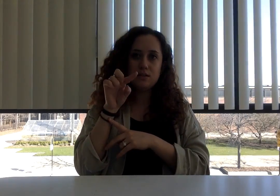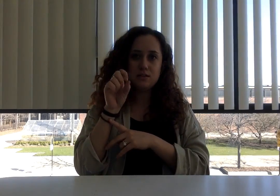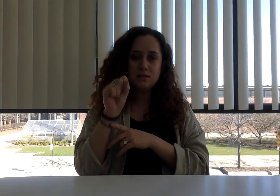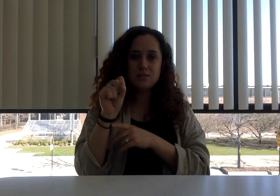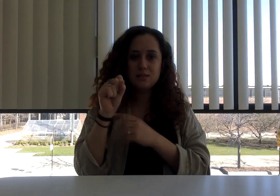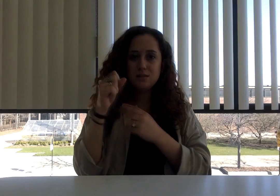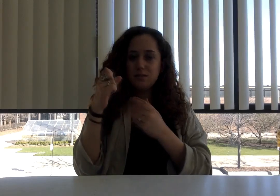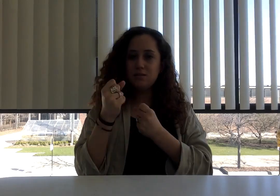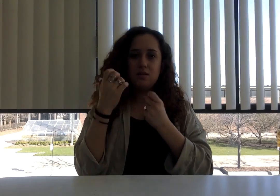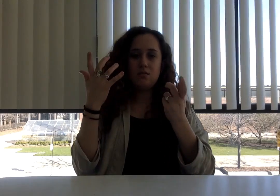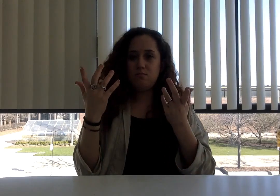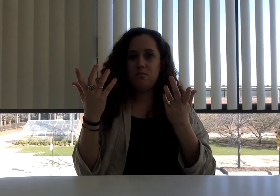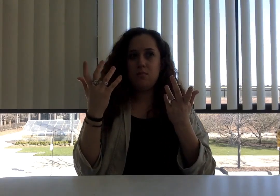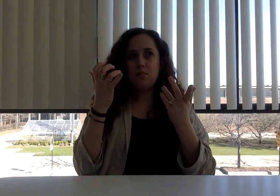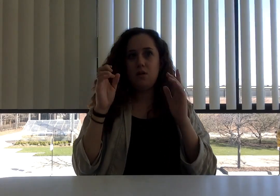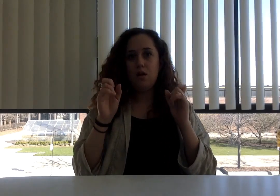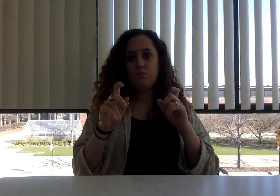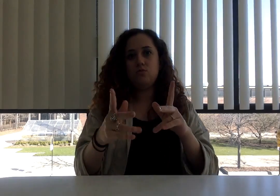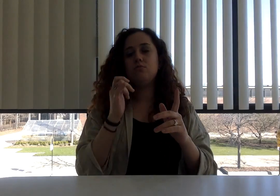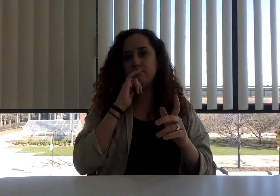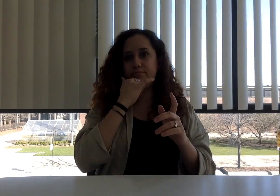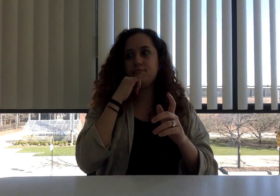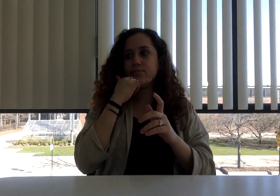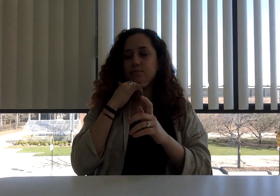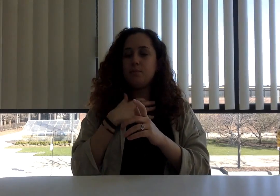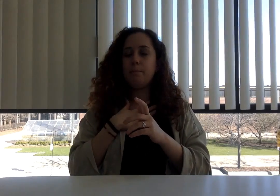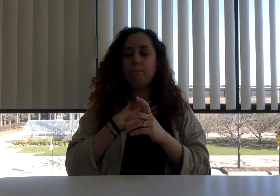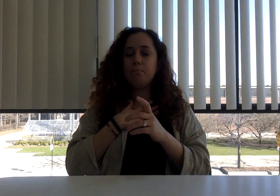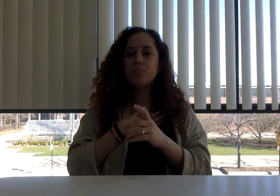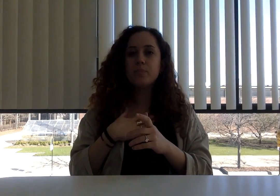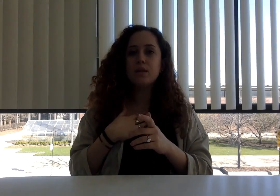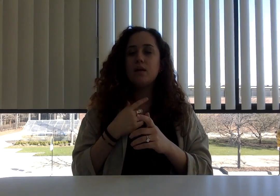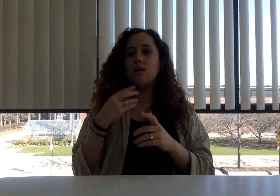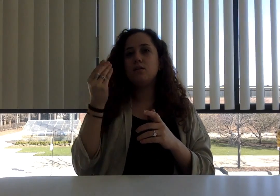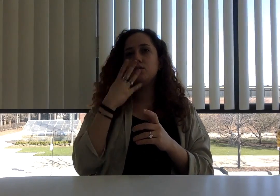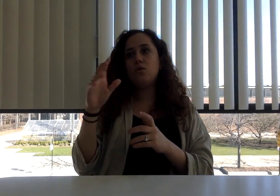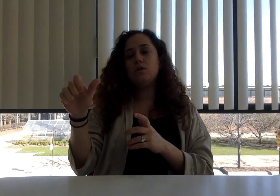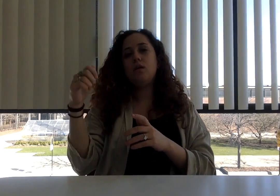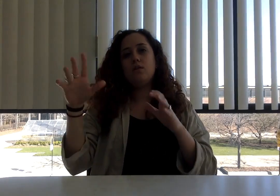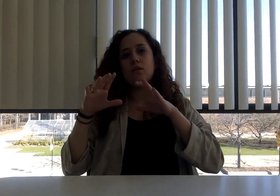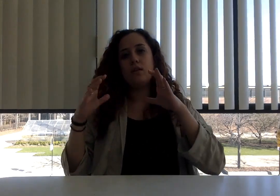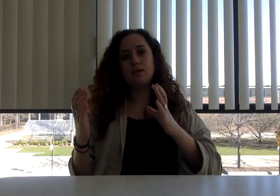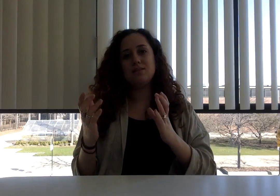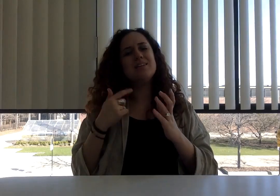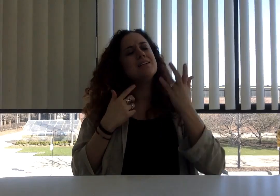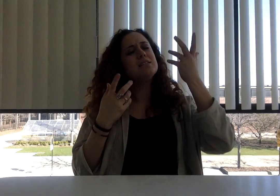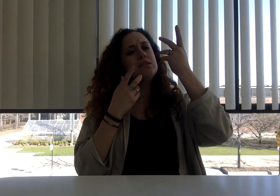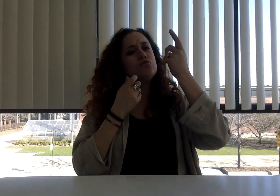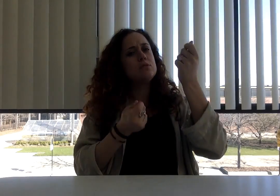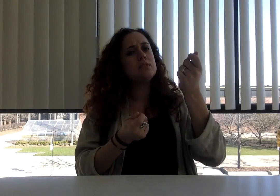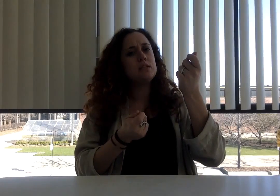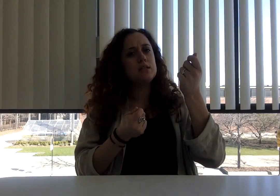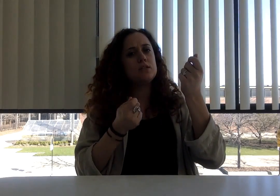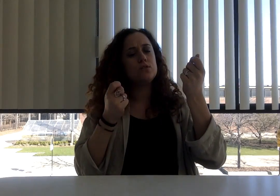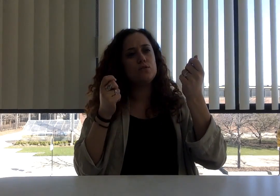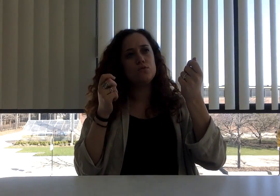last class. It's interesting when I look at many students' tests. They will go through 1